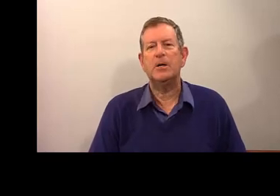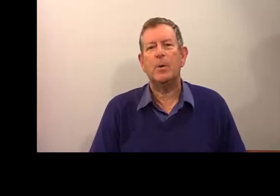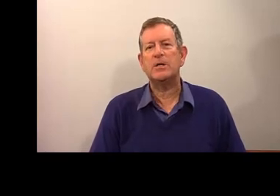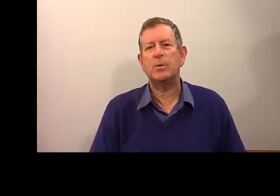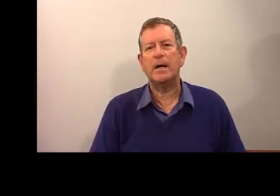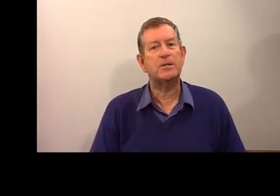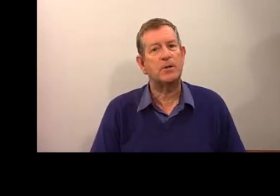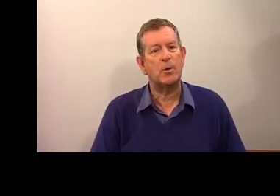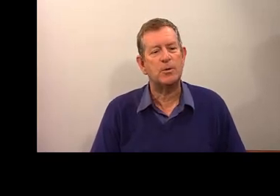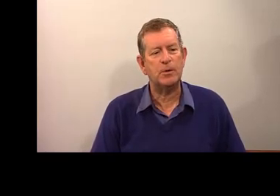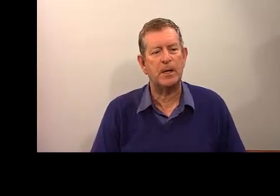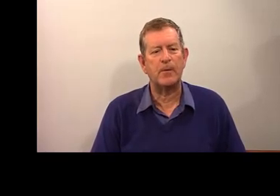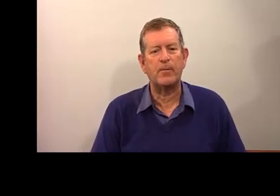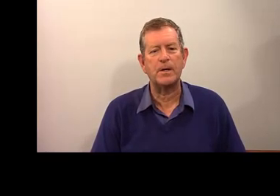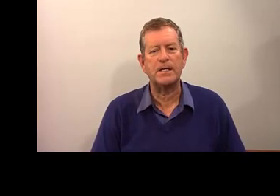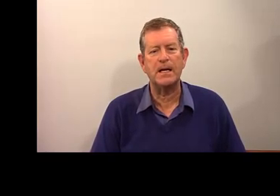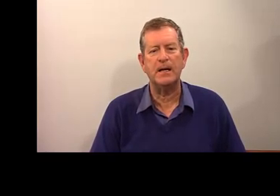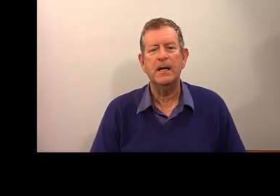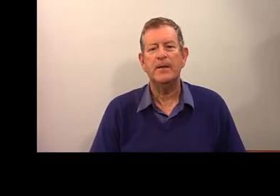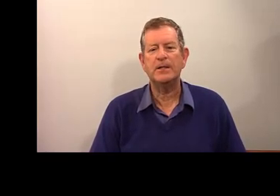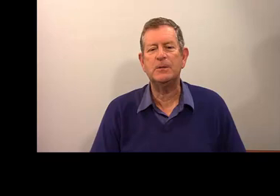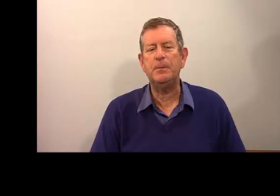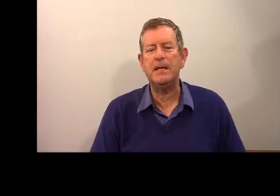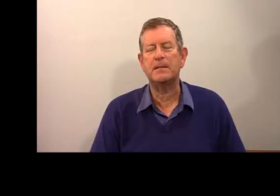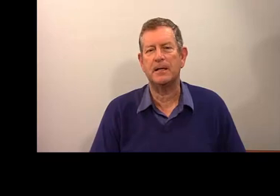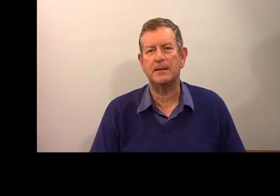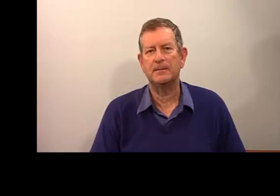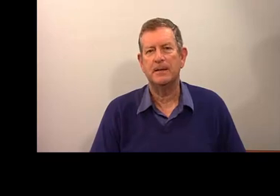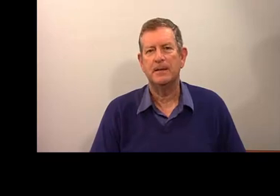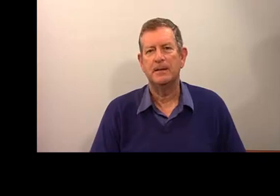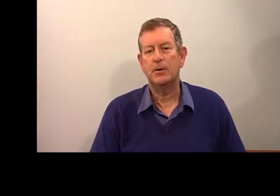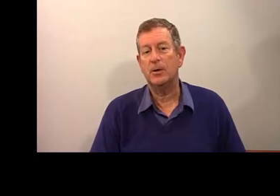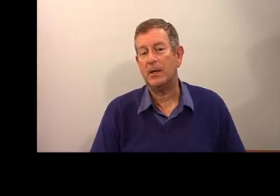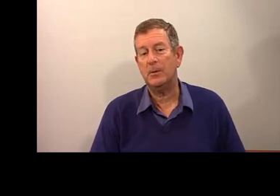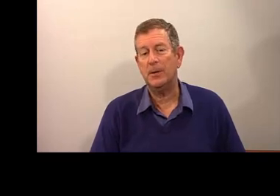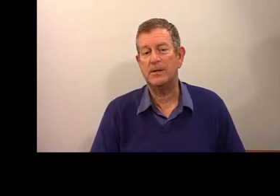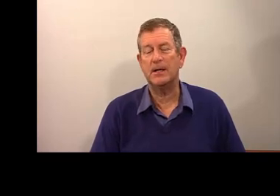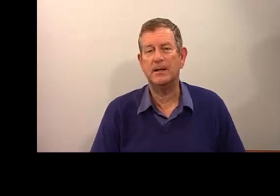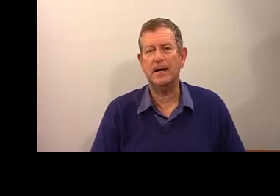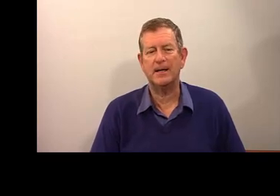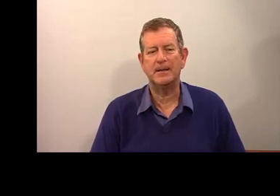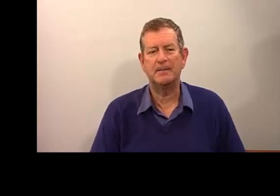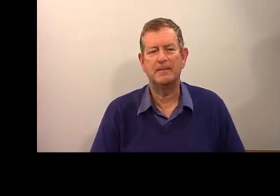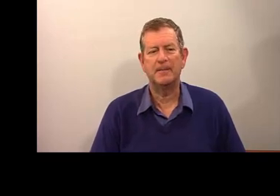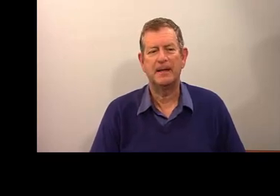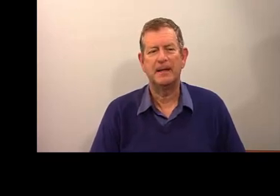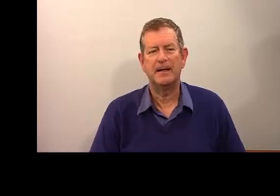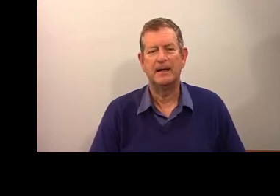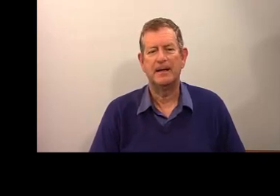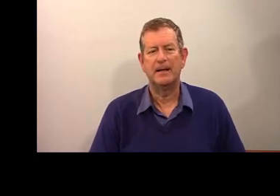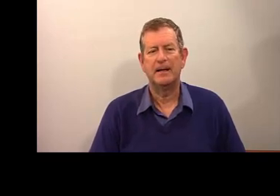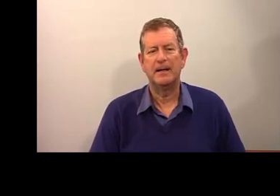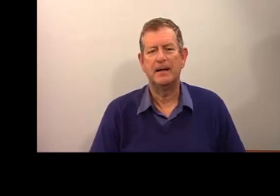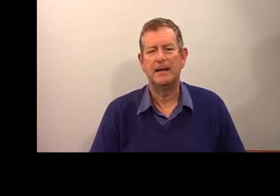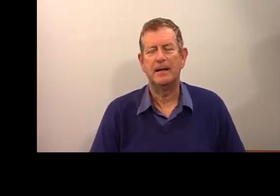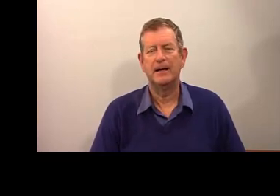You eat in restaurants, don't you? Number 14. This is pizza. Good-looking pizza at that.